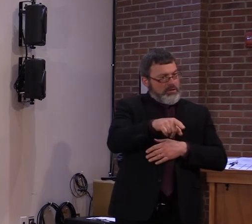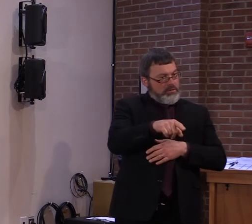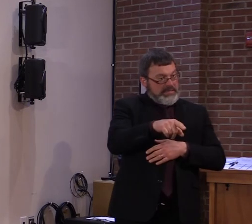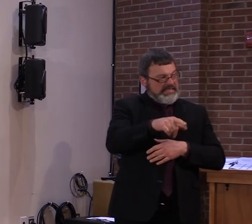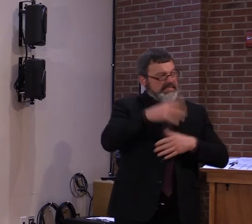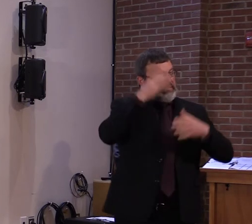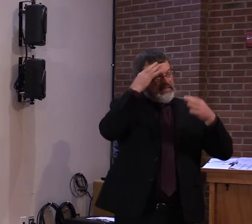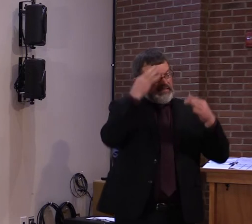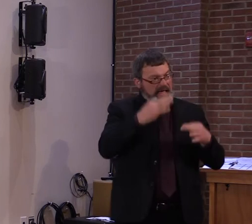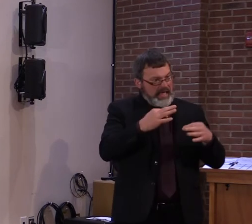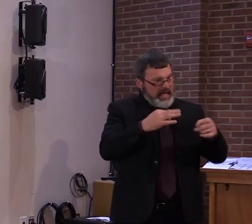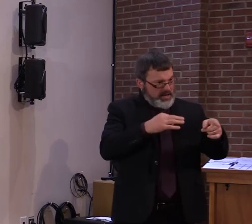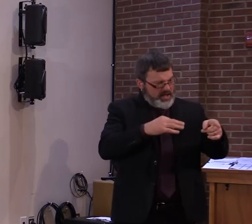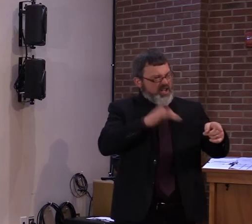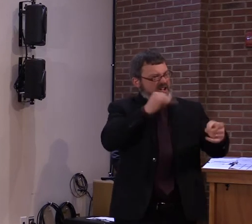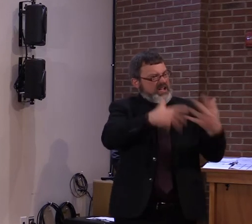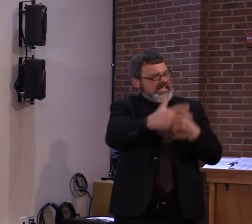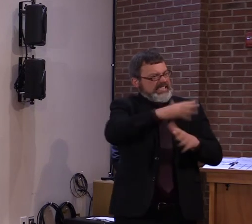just wondering if